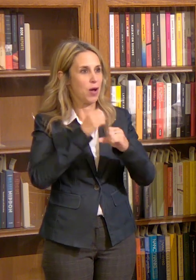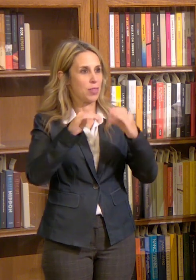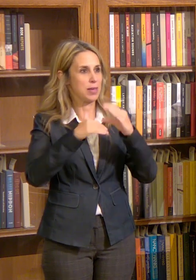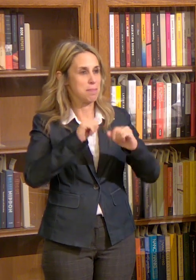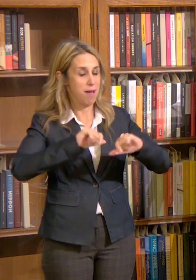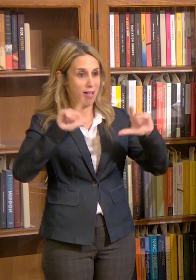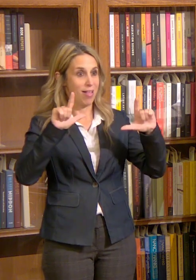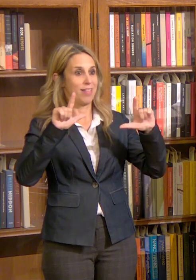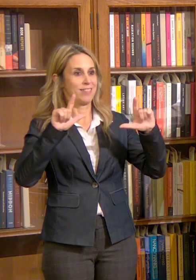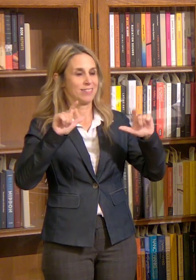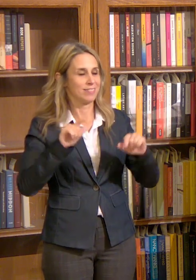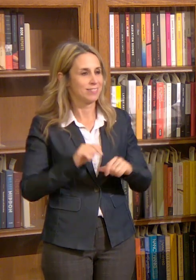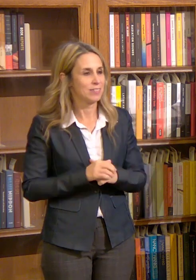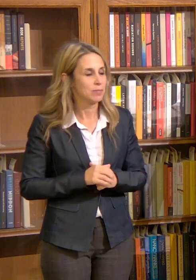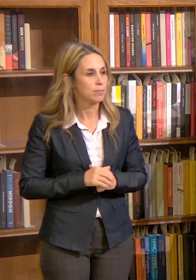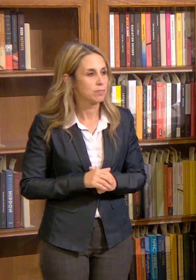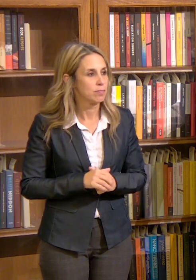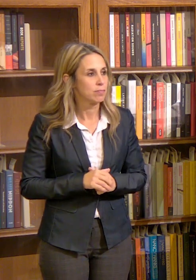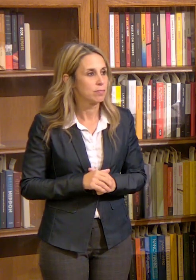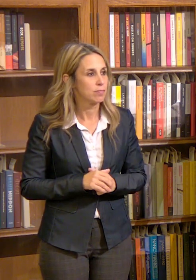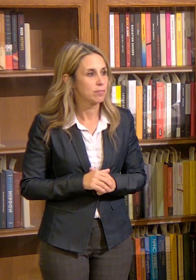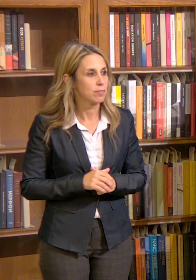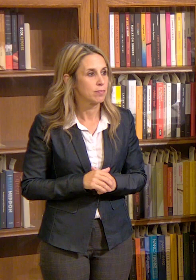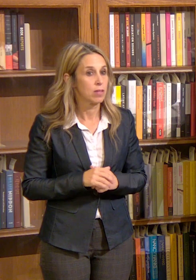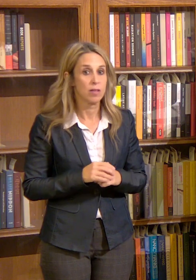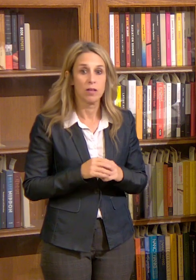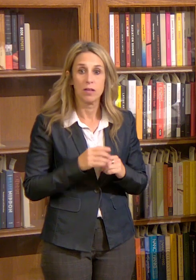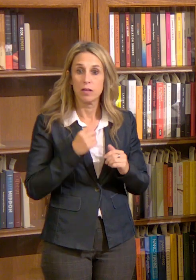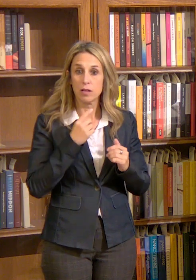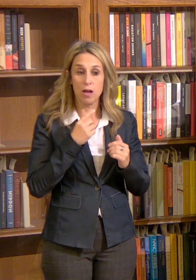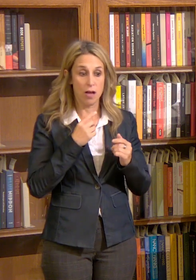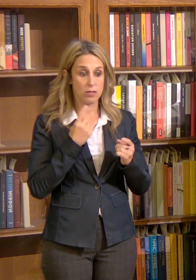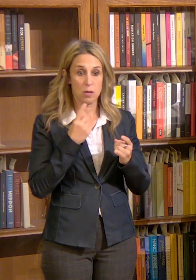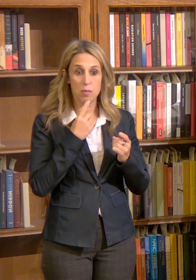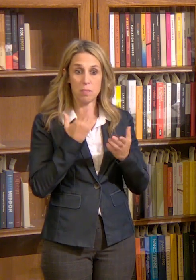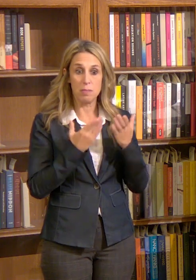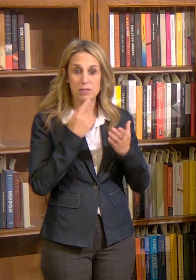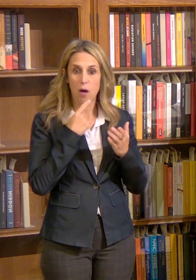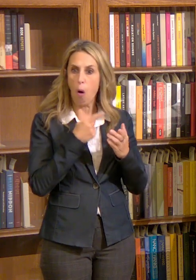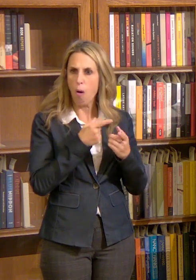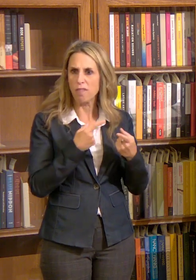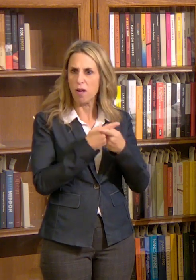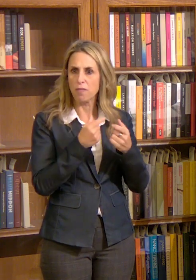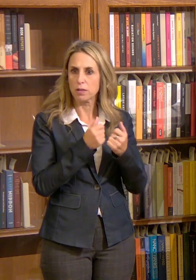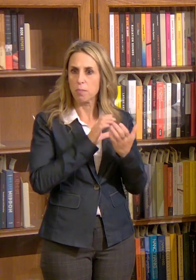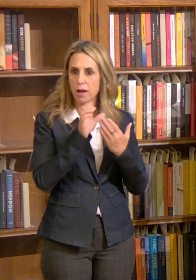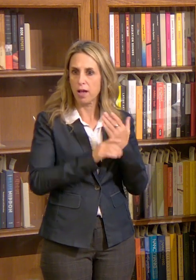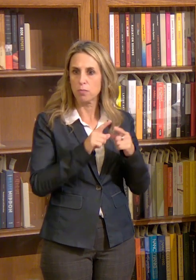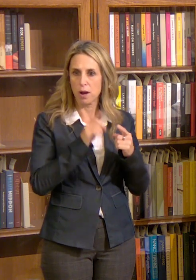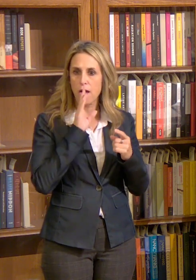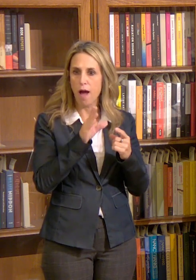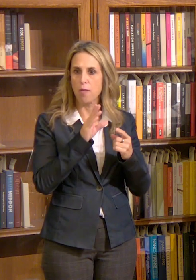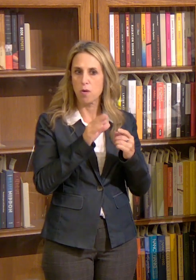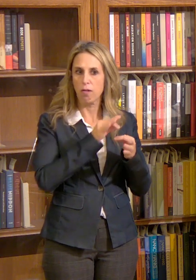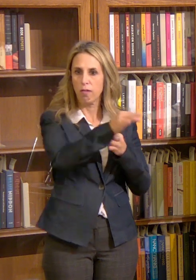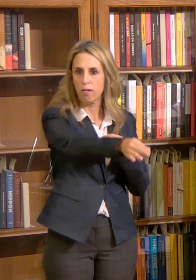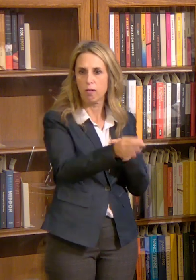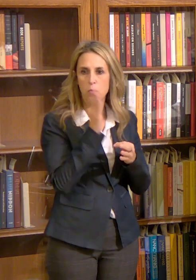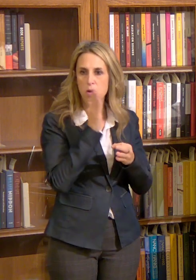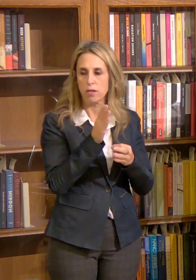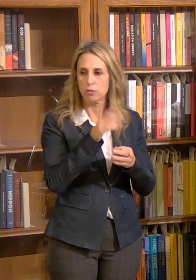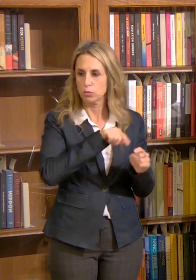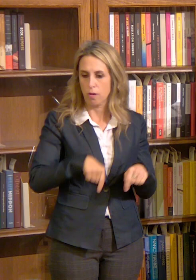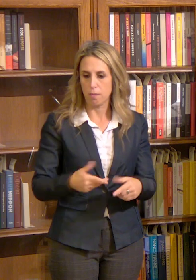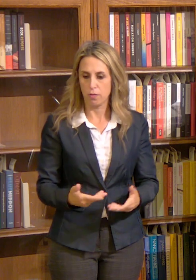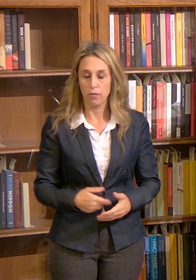inbox and some might have said well I got something on my calendar but I'm move it to be there and I want to thank